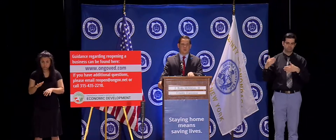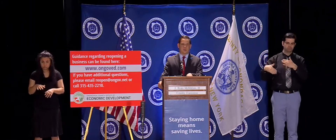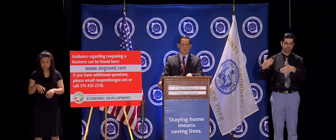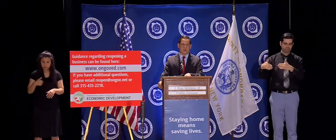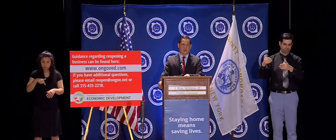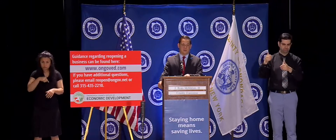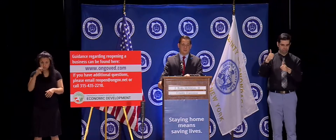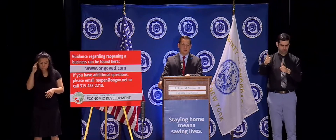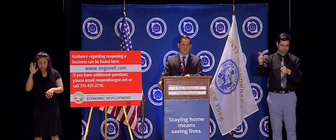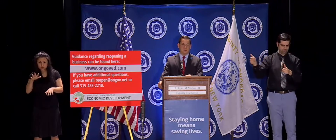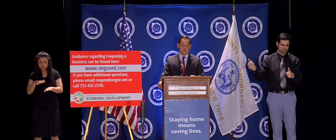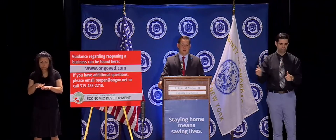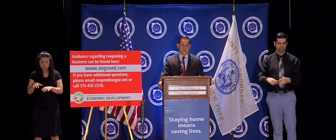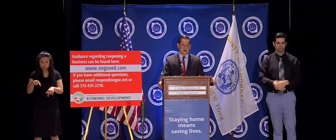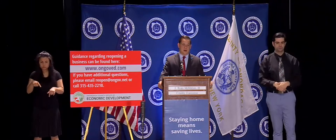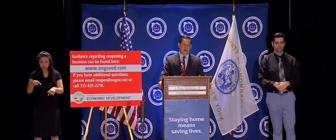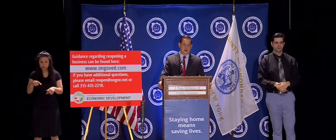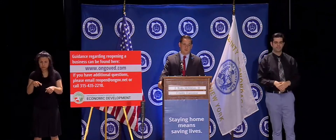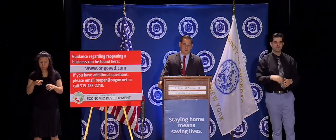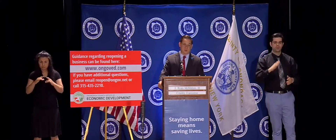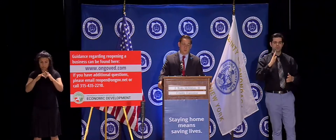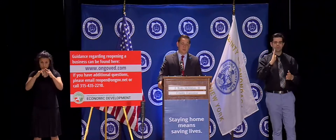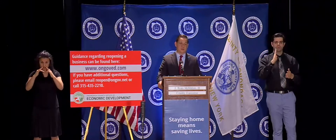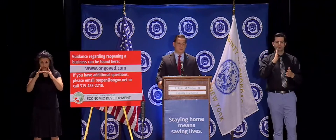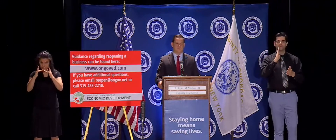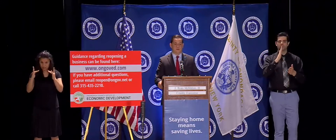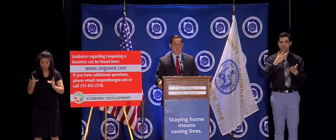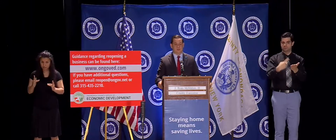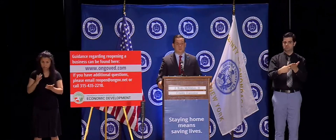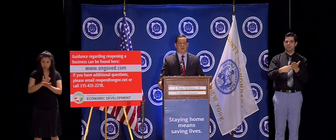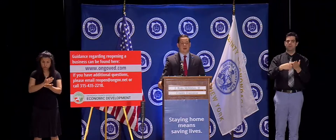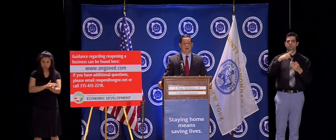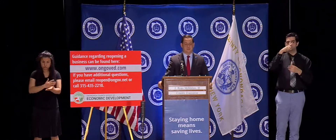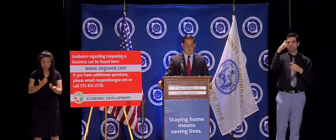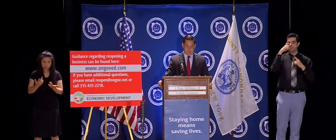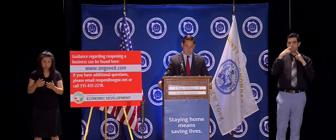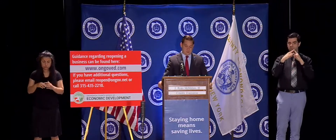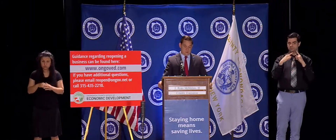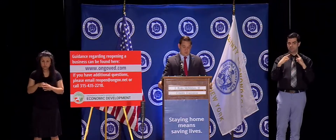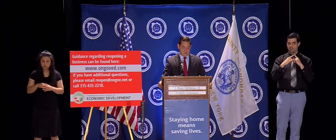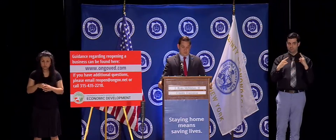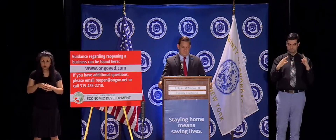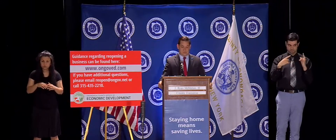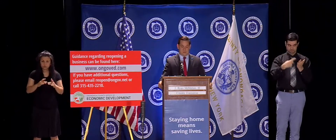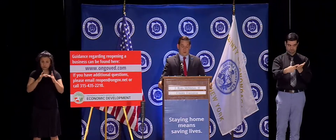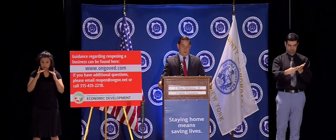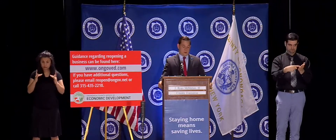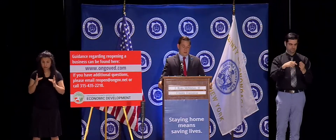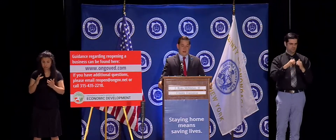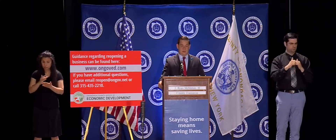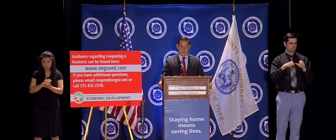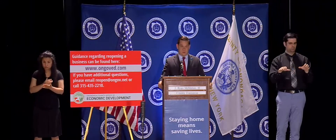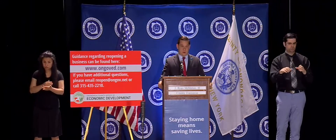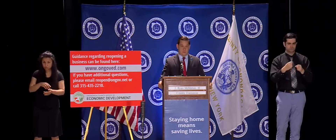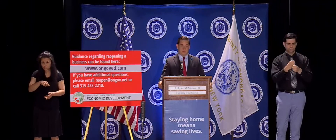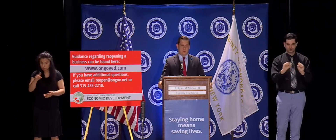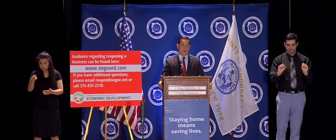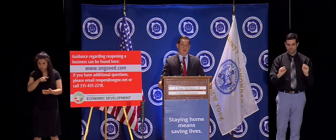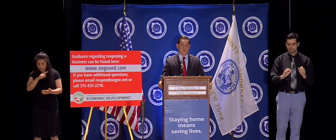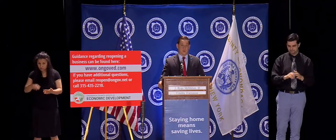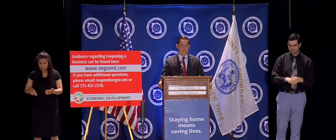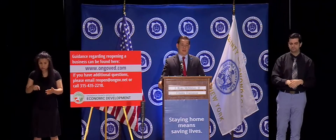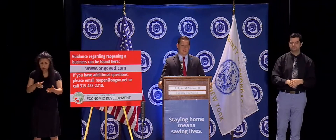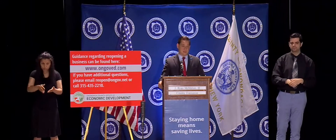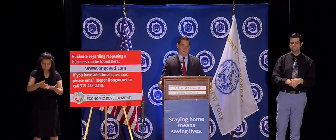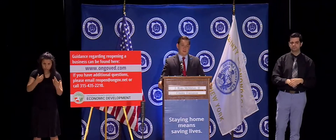how we can do summer camps safely. For some reason, if summer camps don't get allowed to open up, then we might